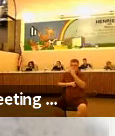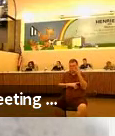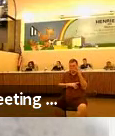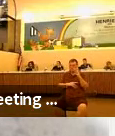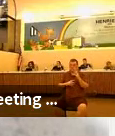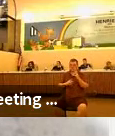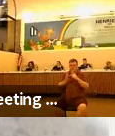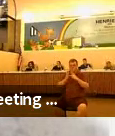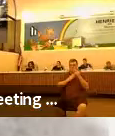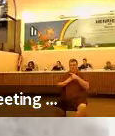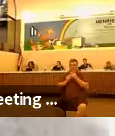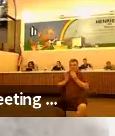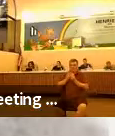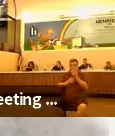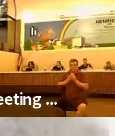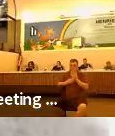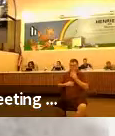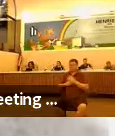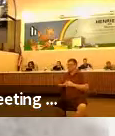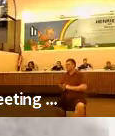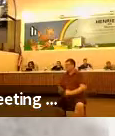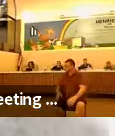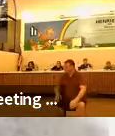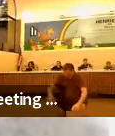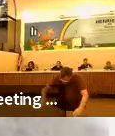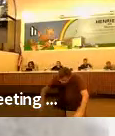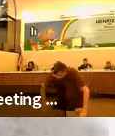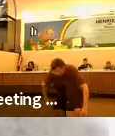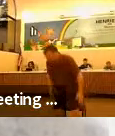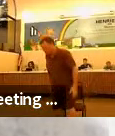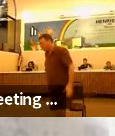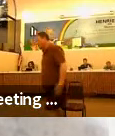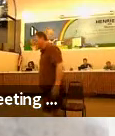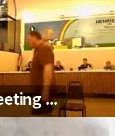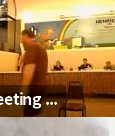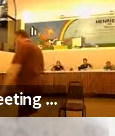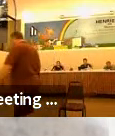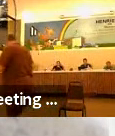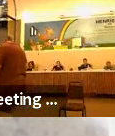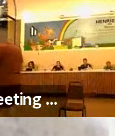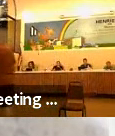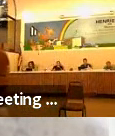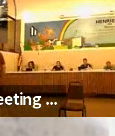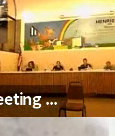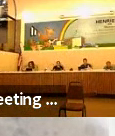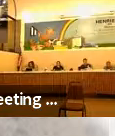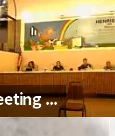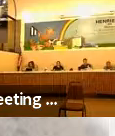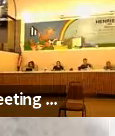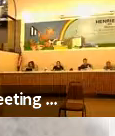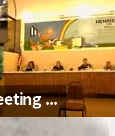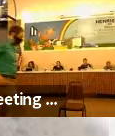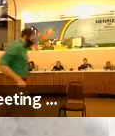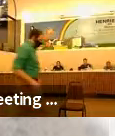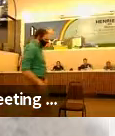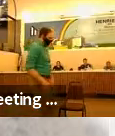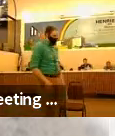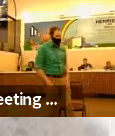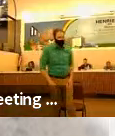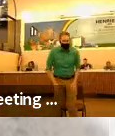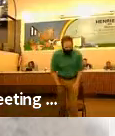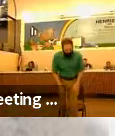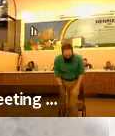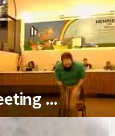shrubs growing. So again, and we'll record that note to the planning board, but Chris, you hear it